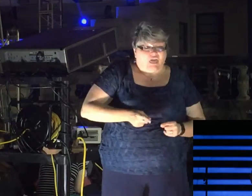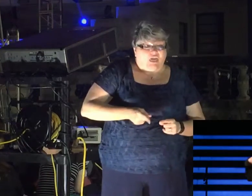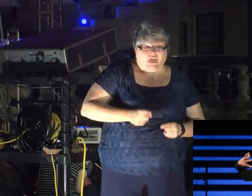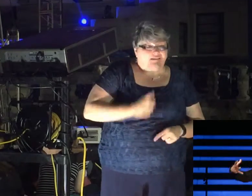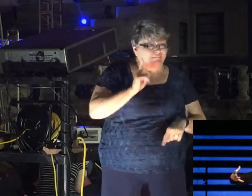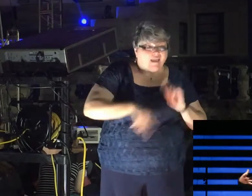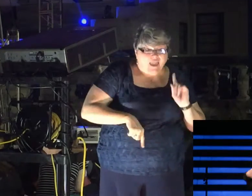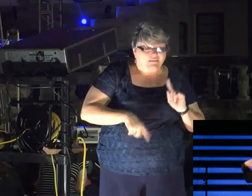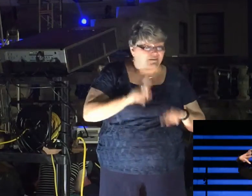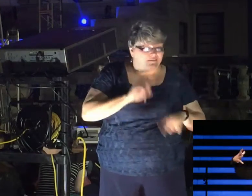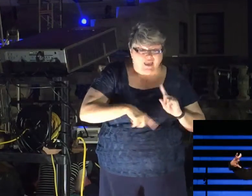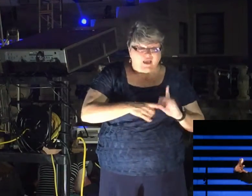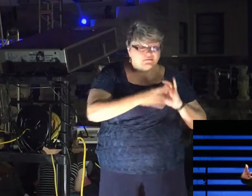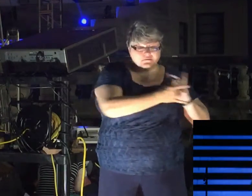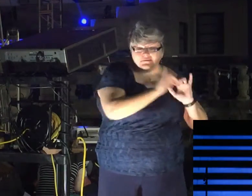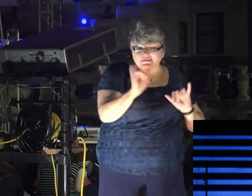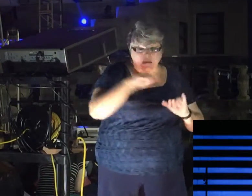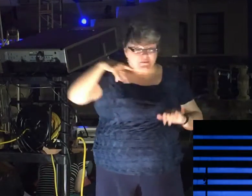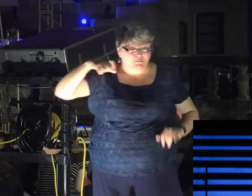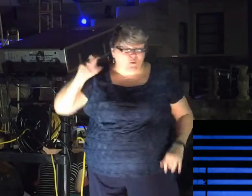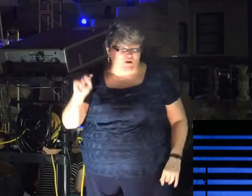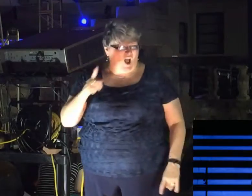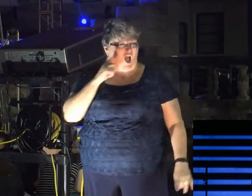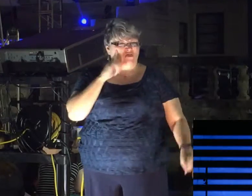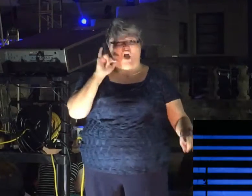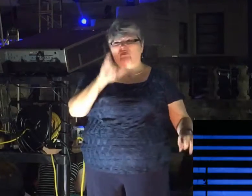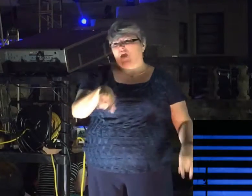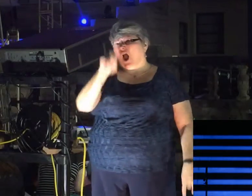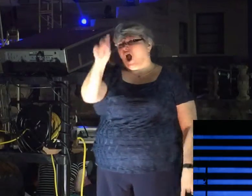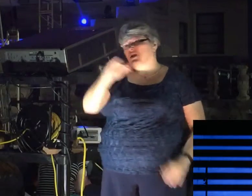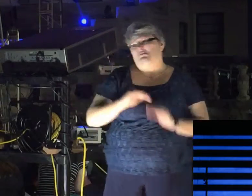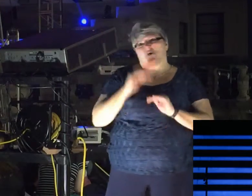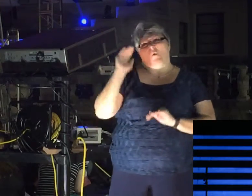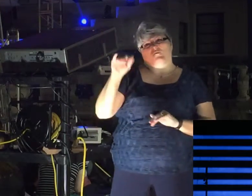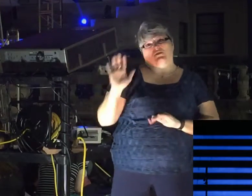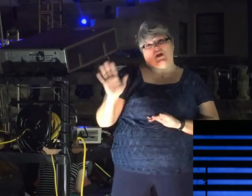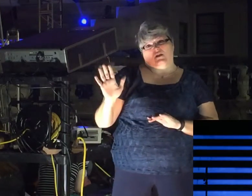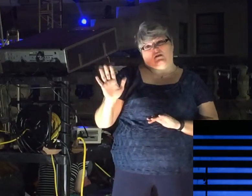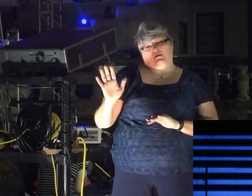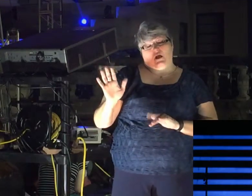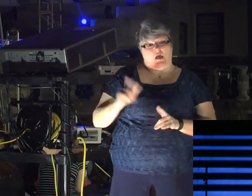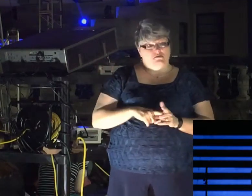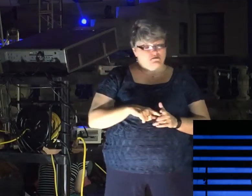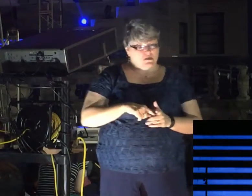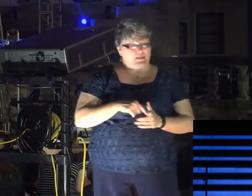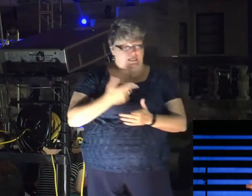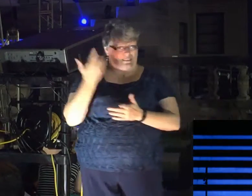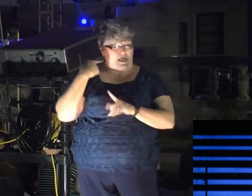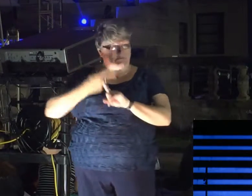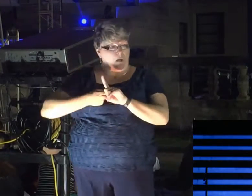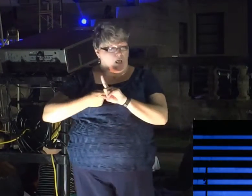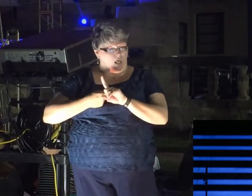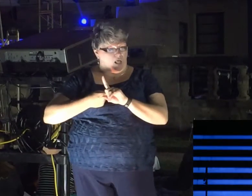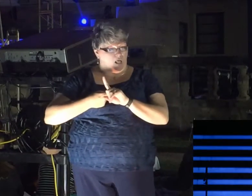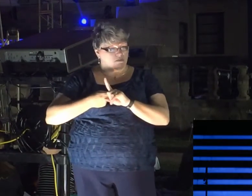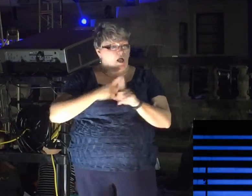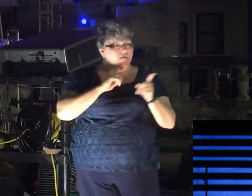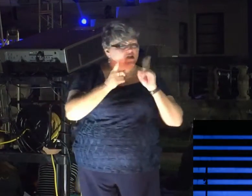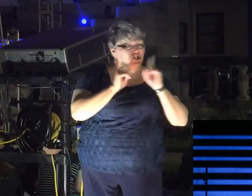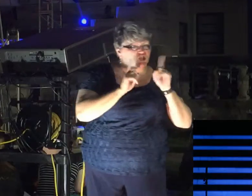they literally can't engage in the same way. And I thought, that's got to be overstated. And this past